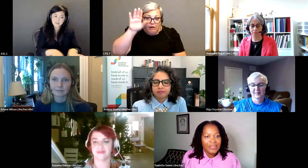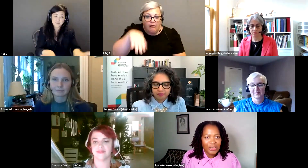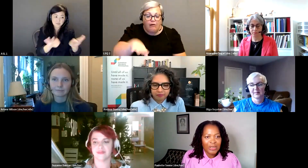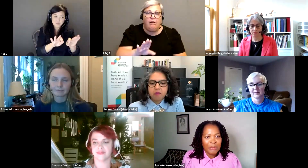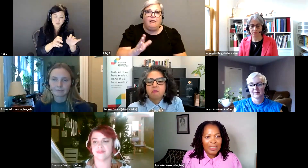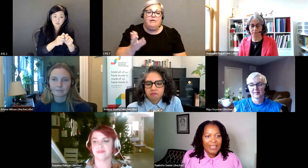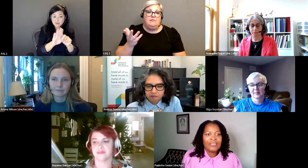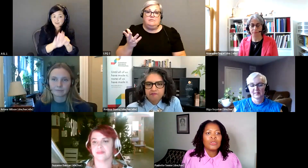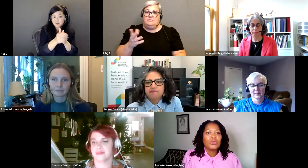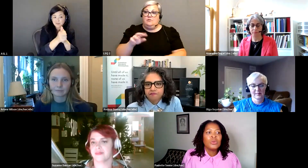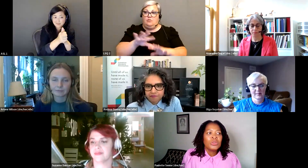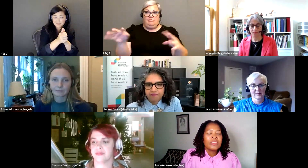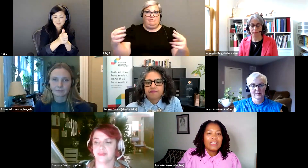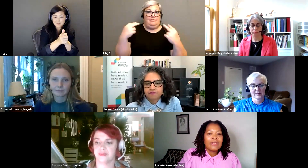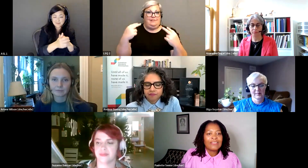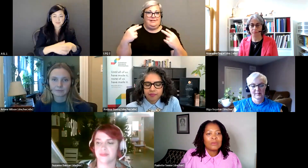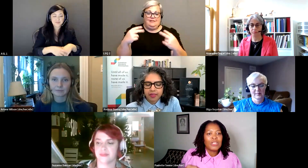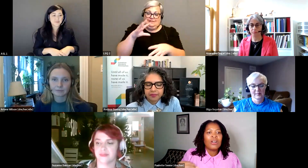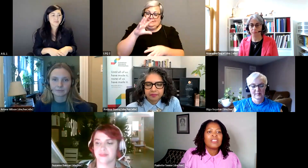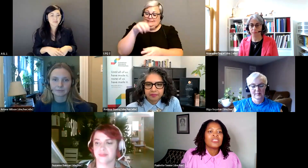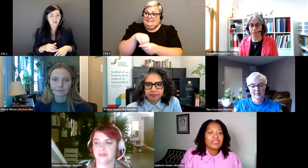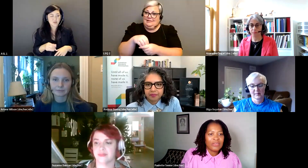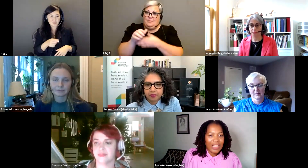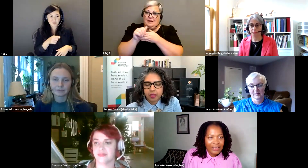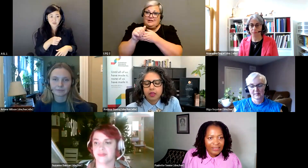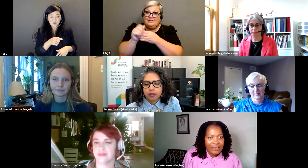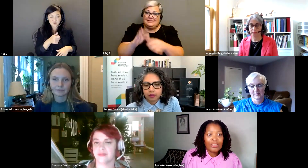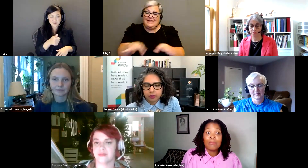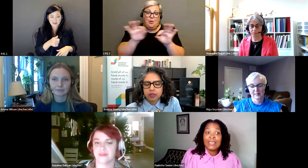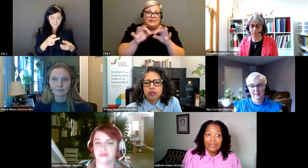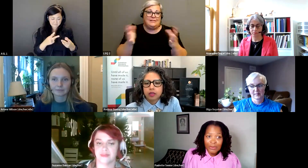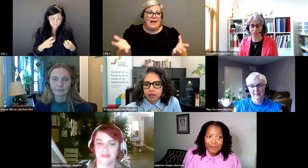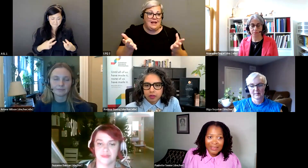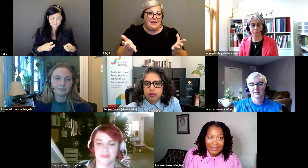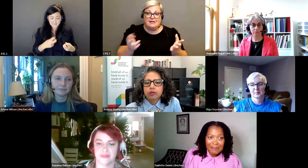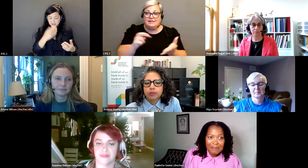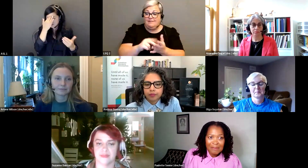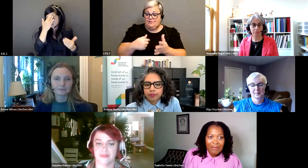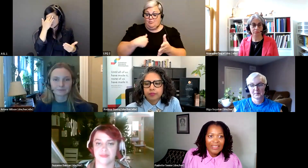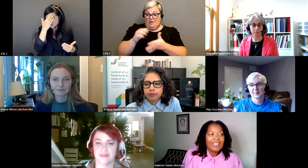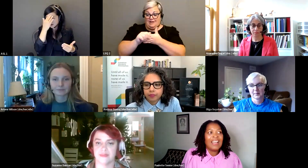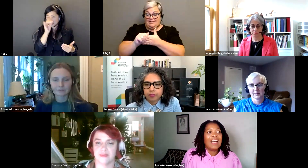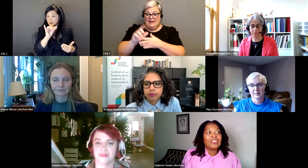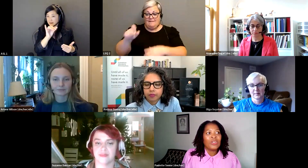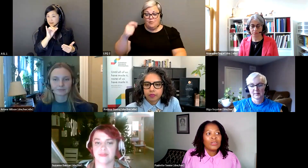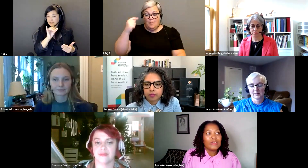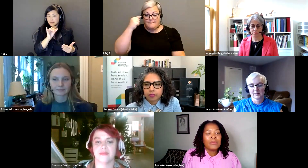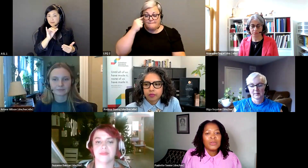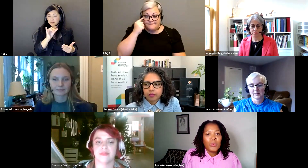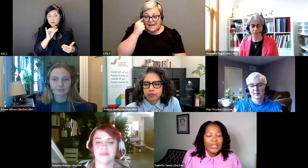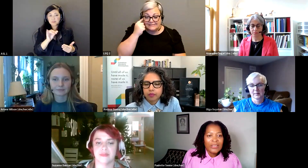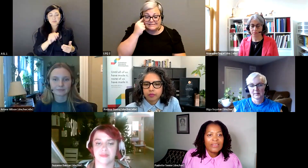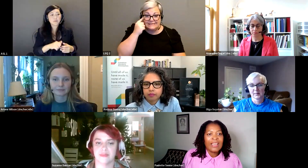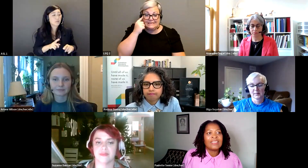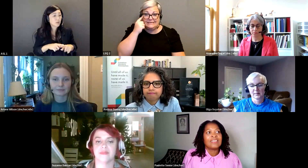your leadership. And so you yourself have to be conscious of that to the best of your ability, and also